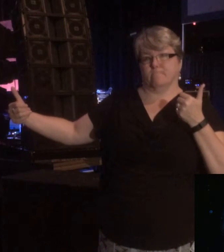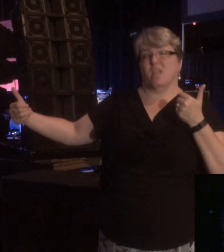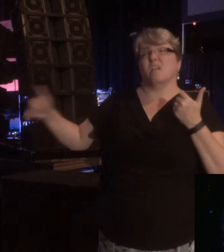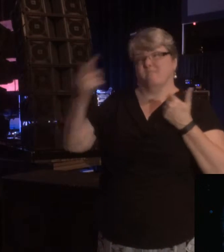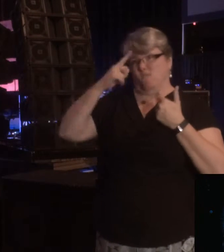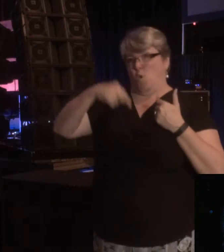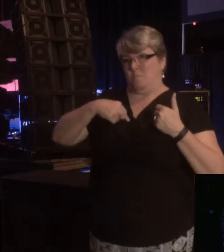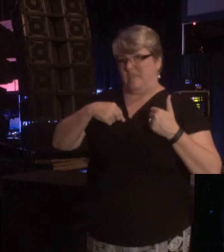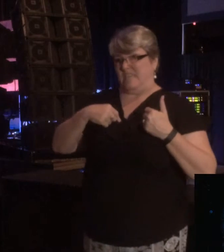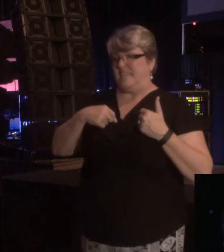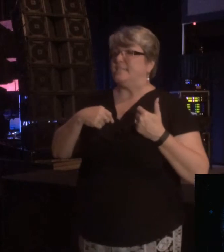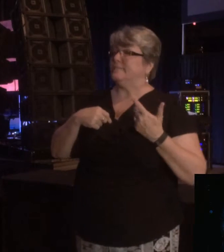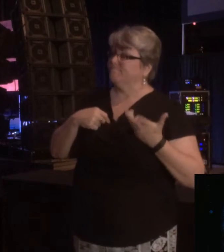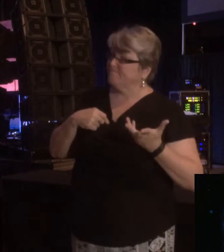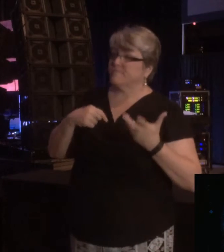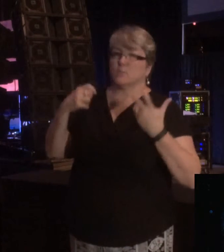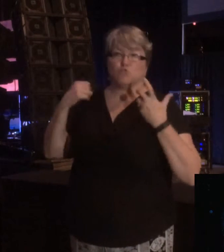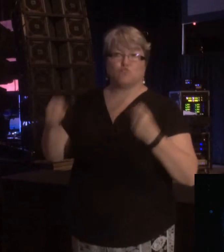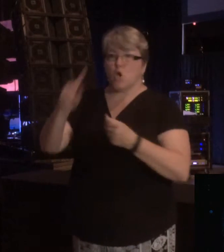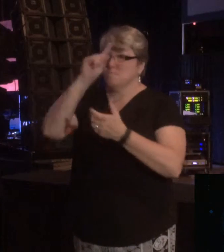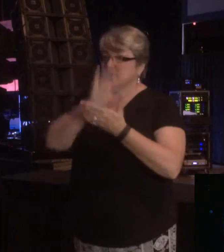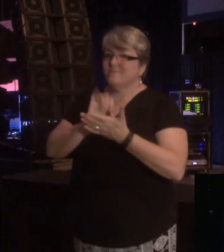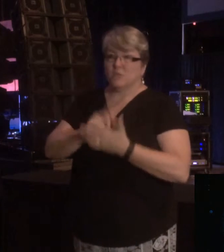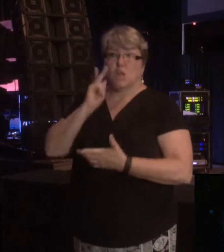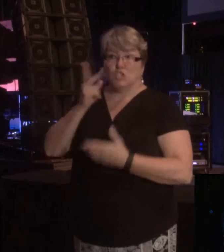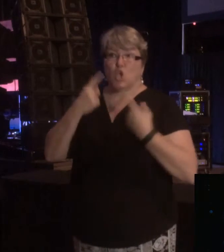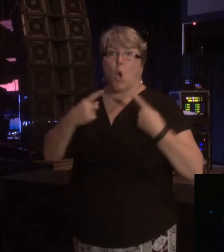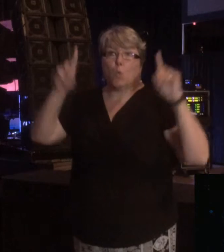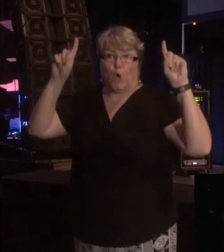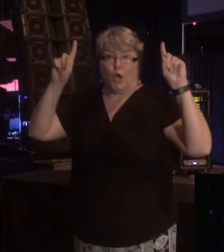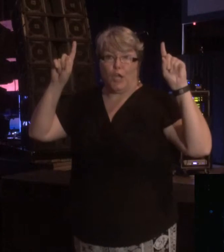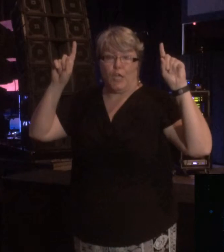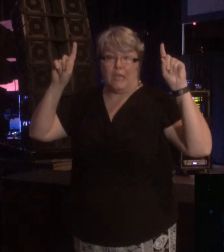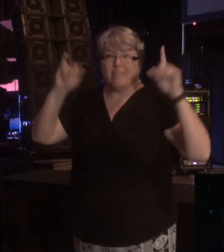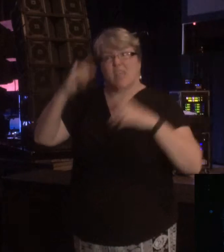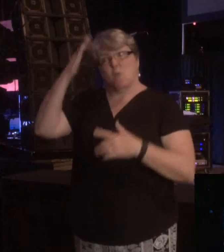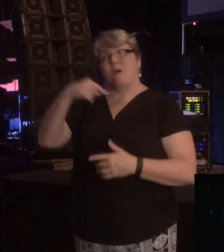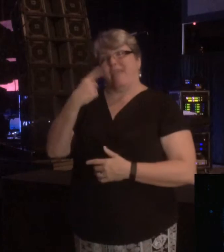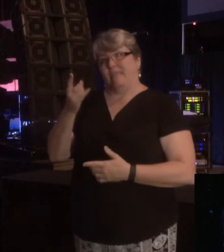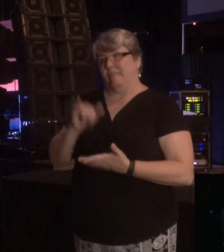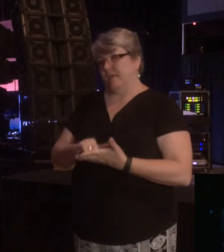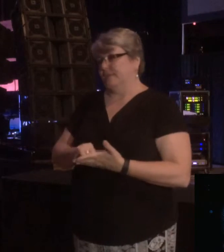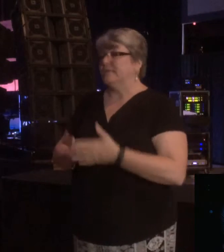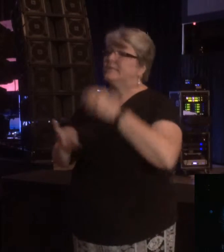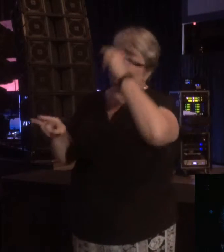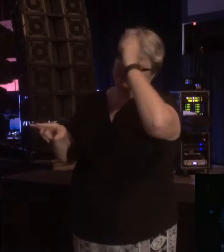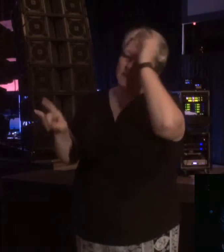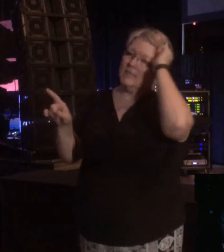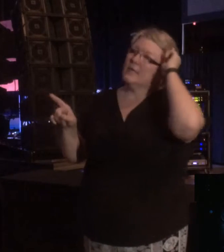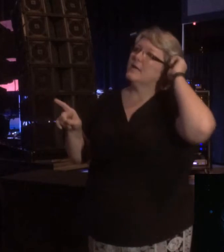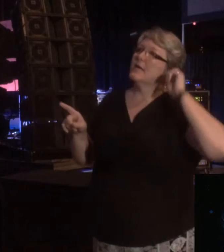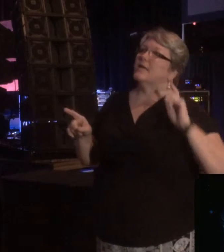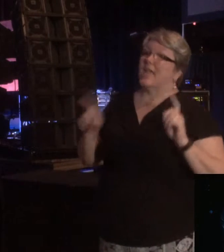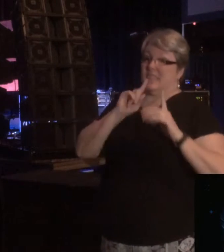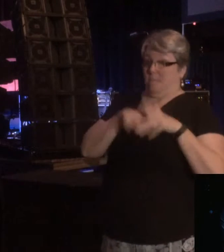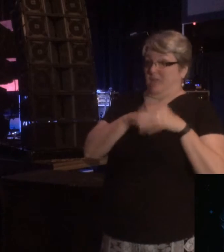that it was all about this, nagging woman on me again. Like, and then it was like, no, that's not true. Was it really that